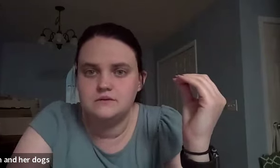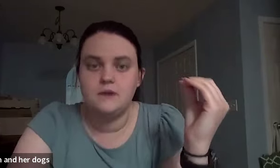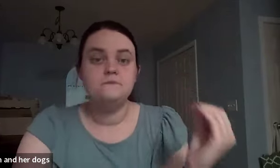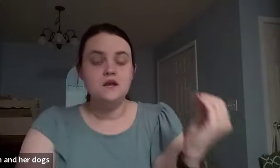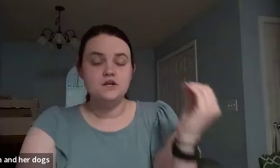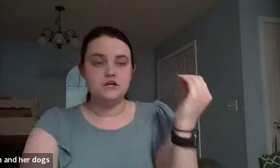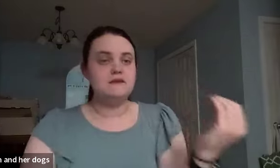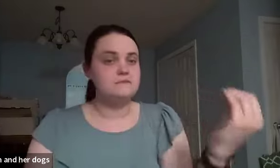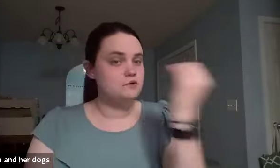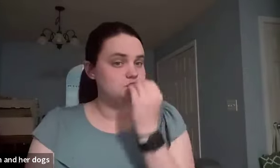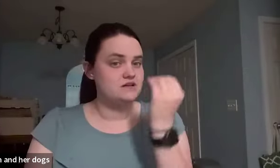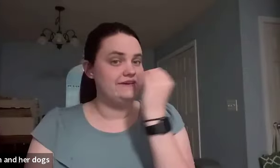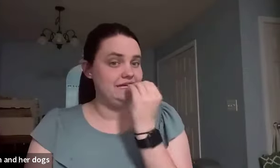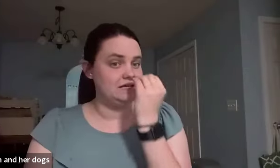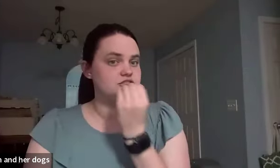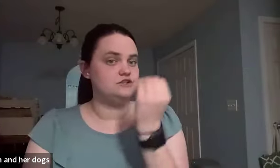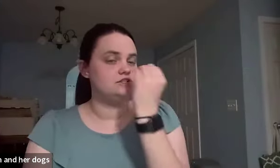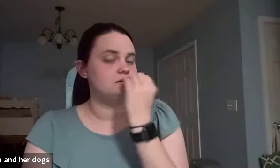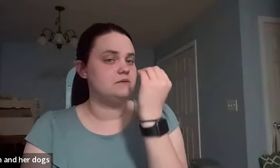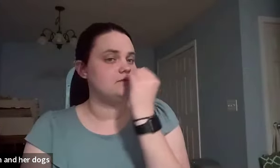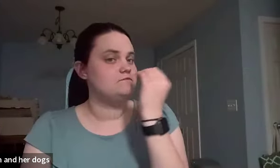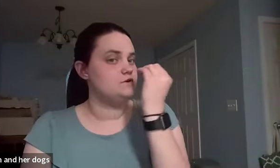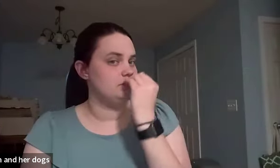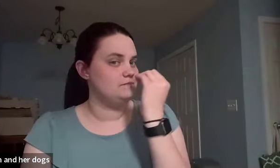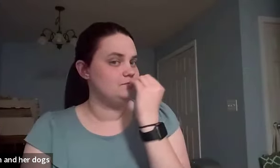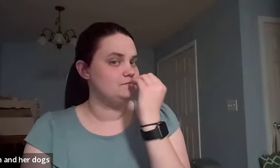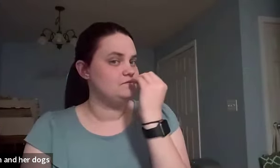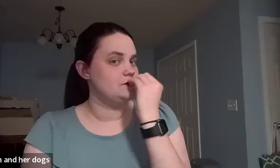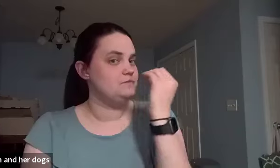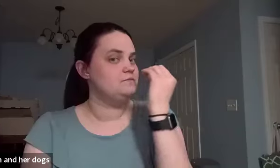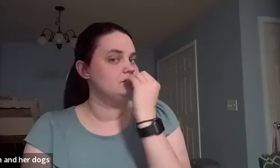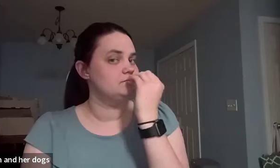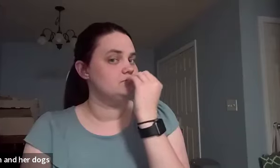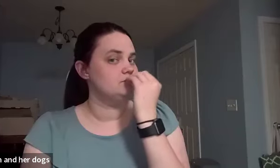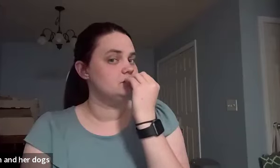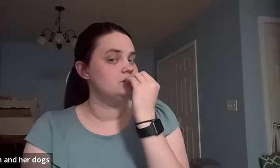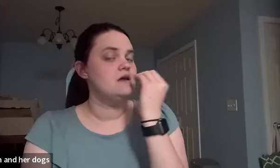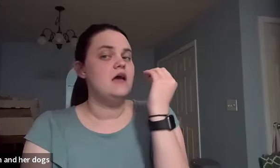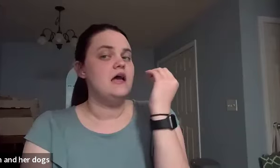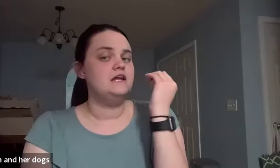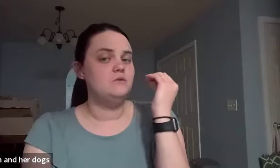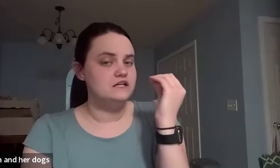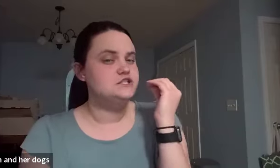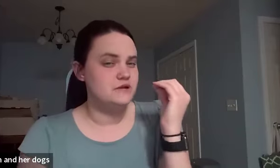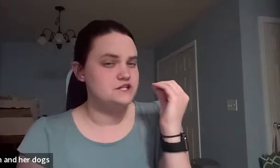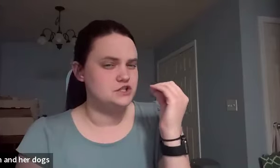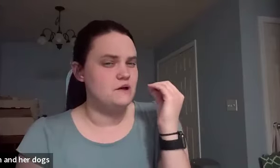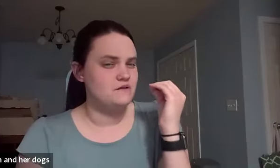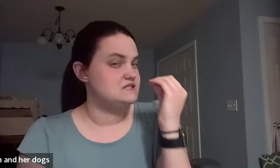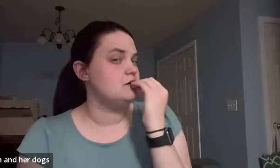There we go. You're gonna make the motion of eating. So you're just gonna put in your mouth. Food, food, food. And you want to make sure you at least